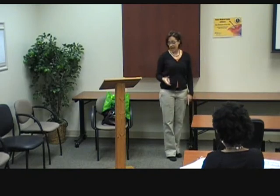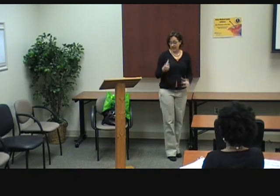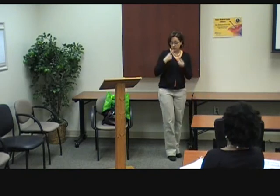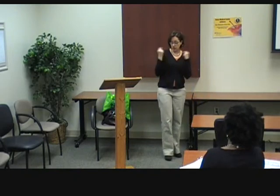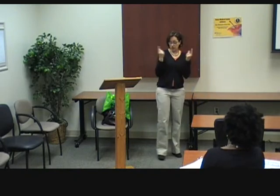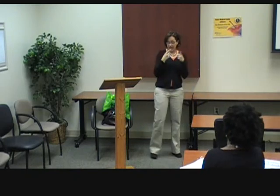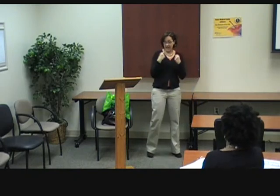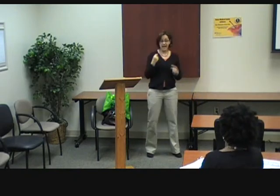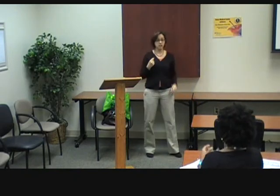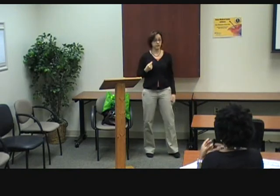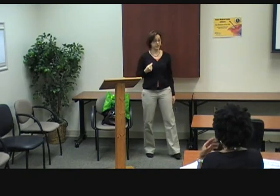Cat, we know cat. Elephant.